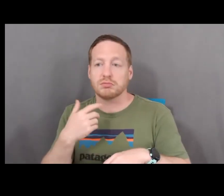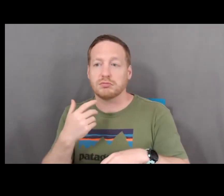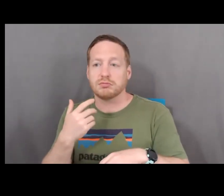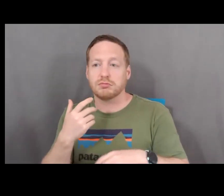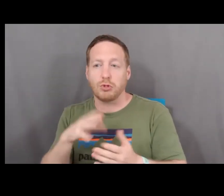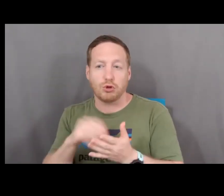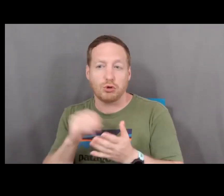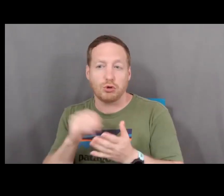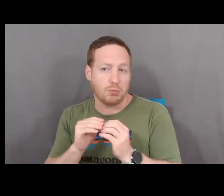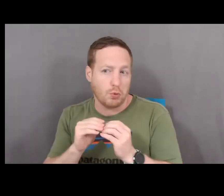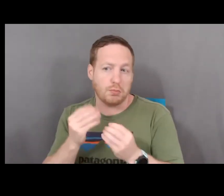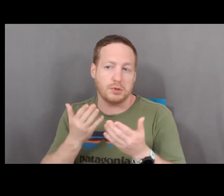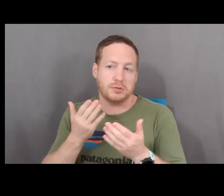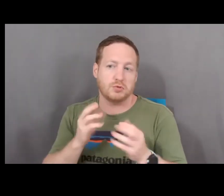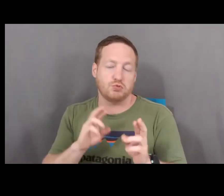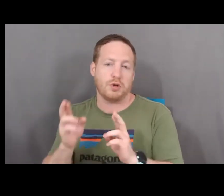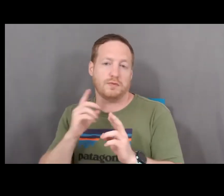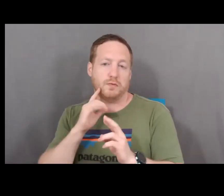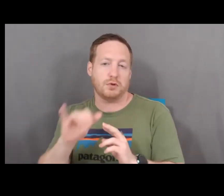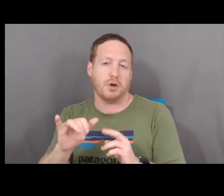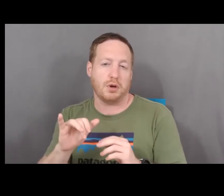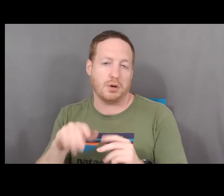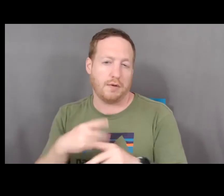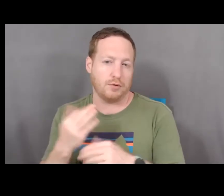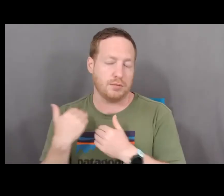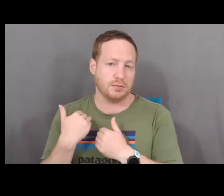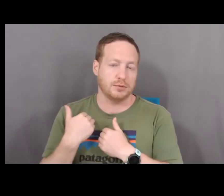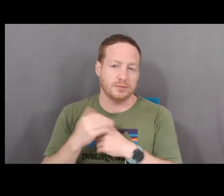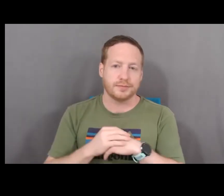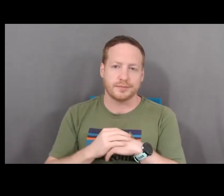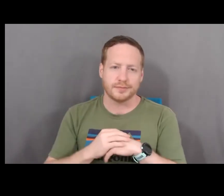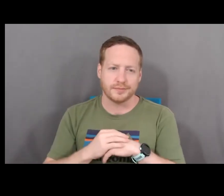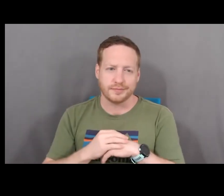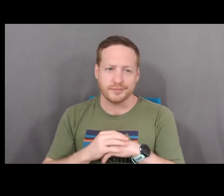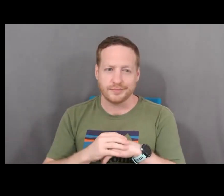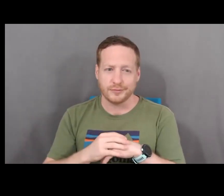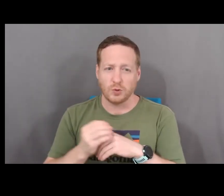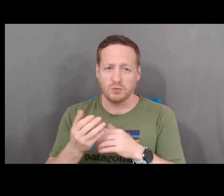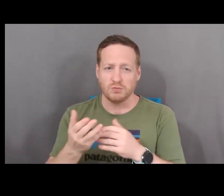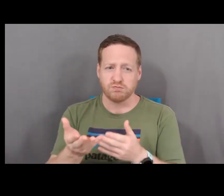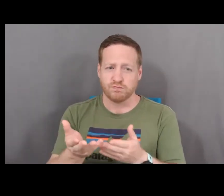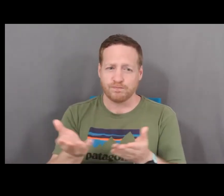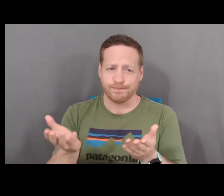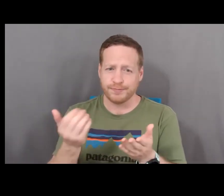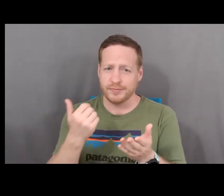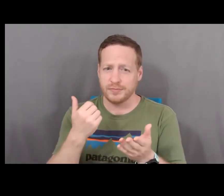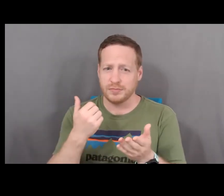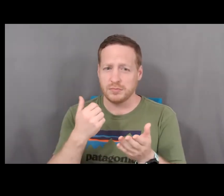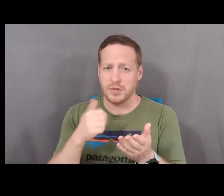or questions even, if you want to learn more, we should start that conversation so that we're ready for that transition. So right now I want to